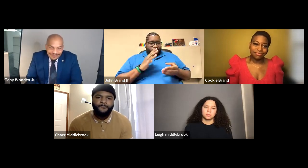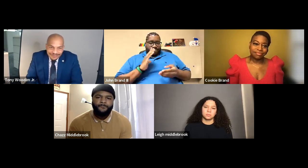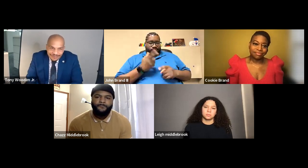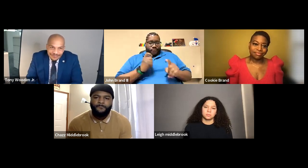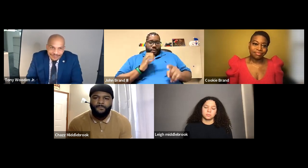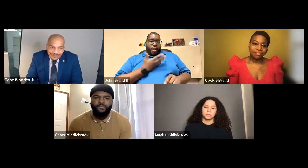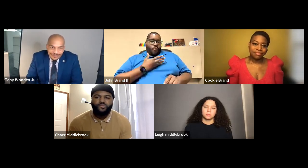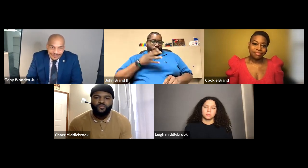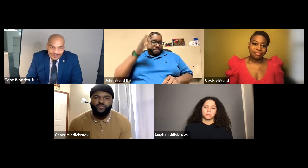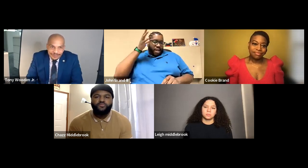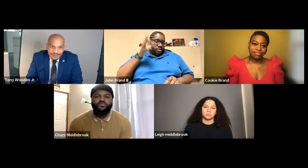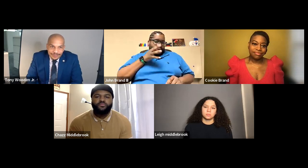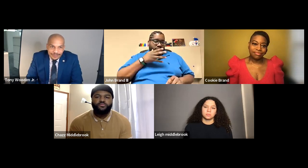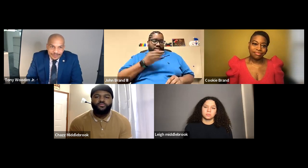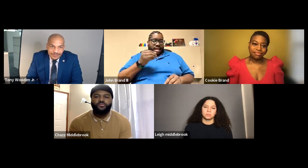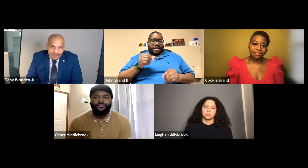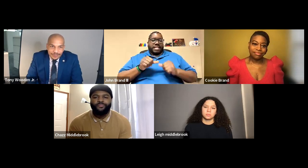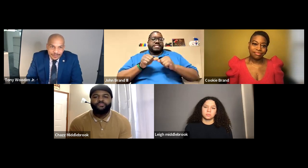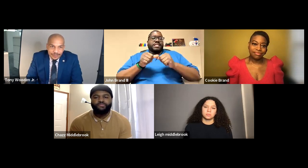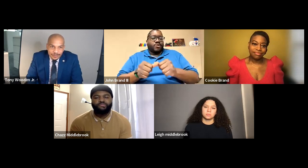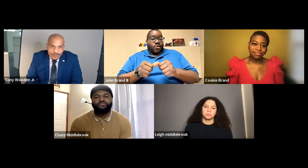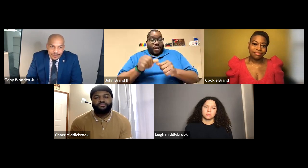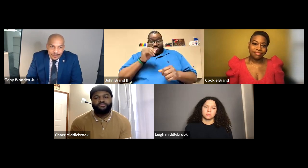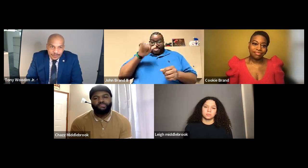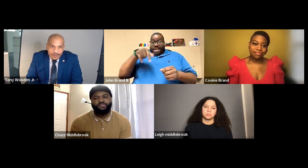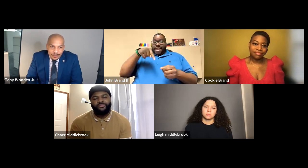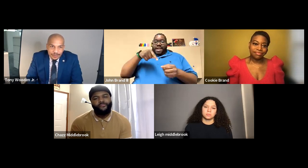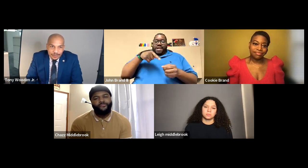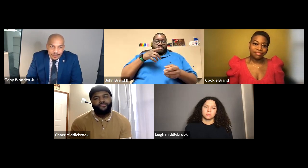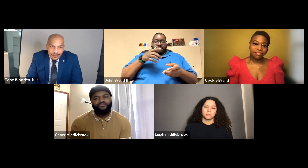motivated to do that. And Tony's like, yeah, someone needs to roll up their sleeves and get in there and do it.